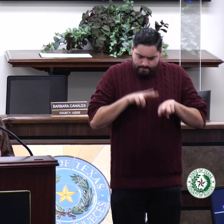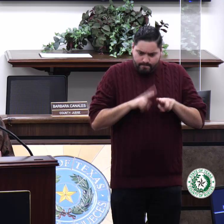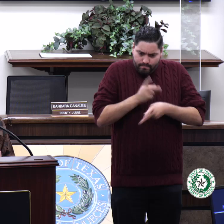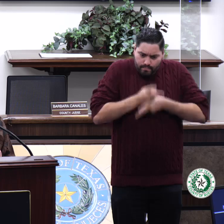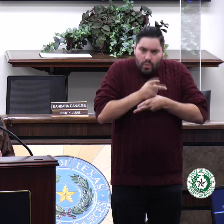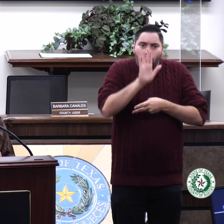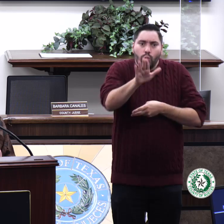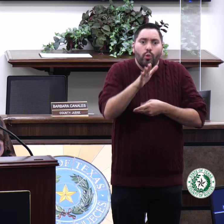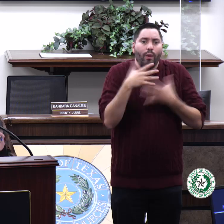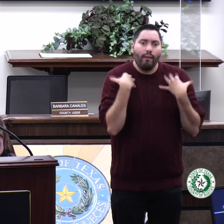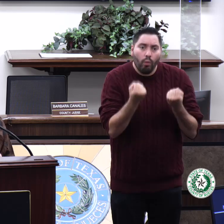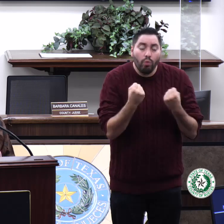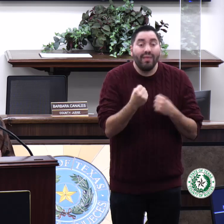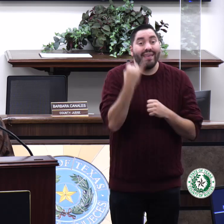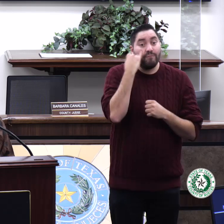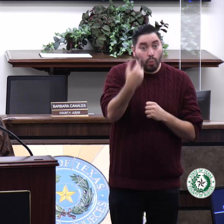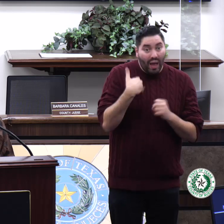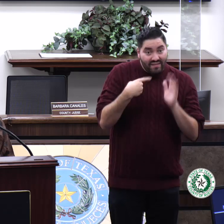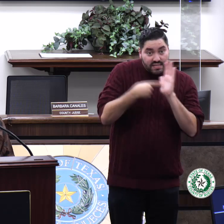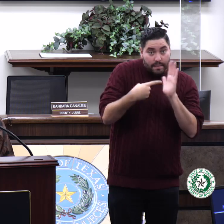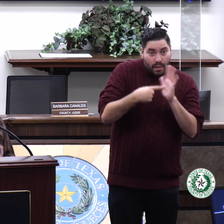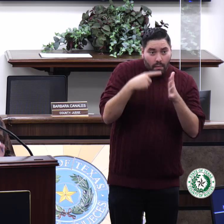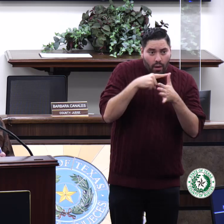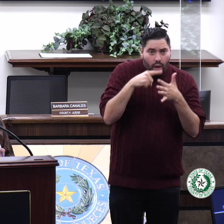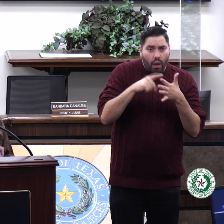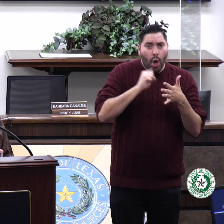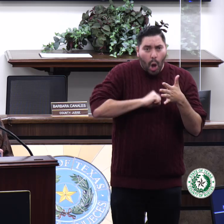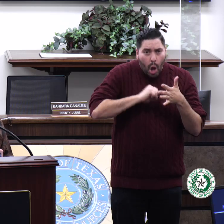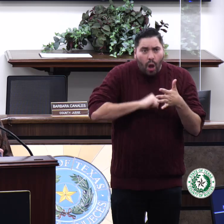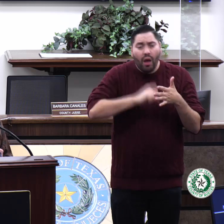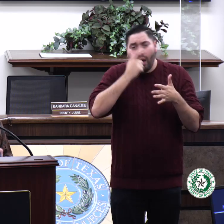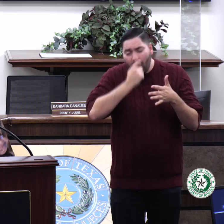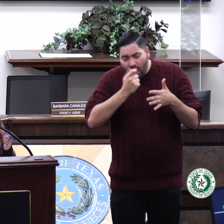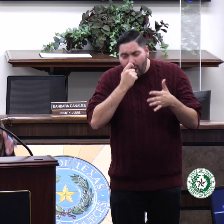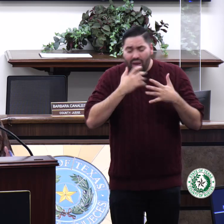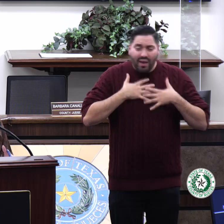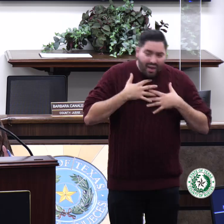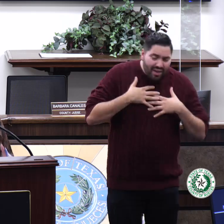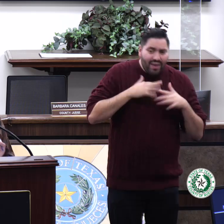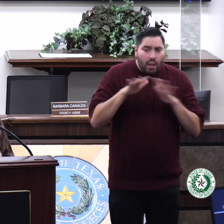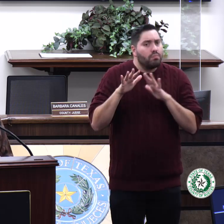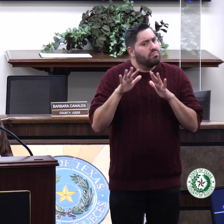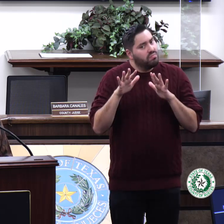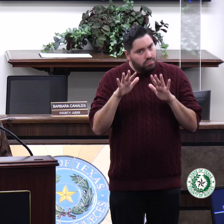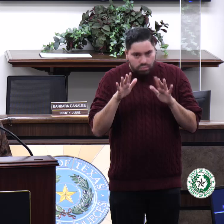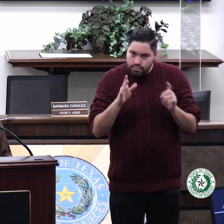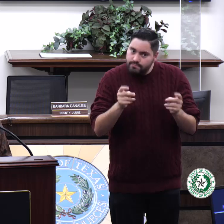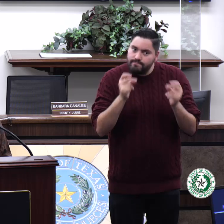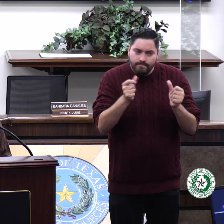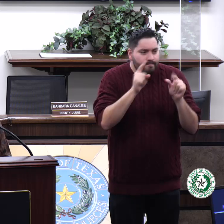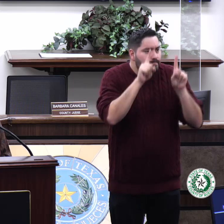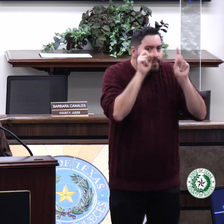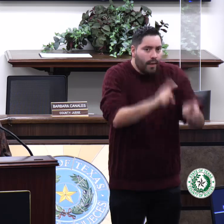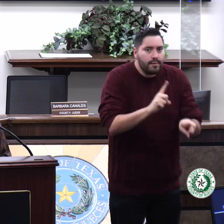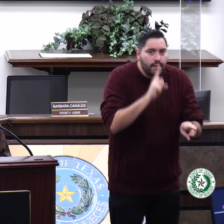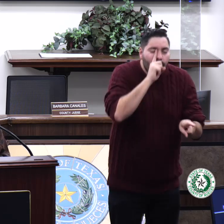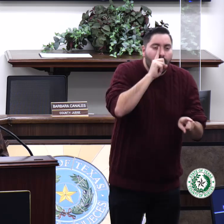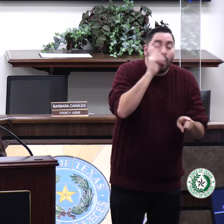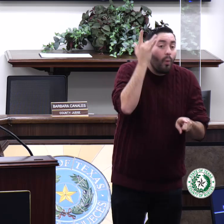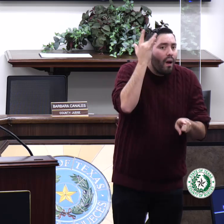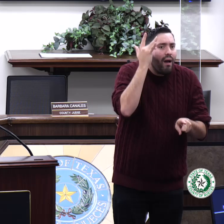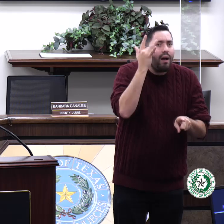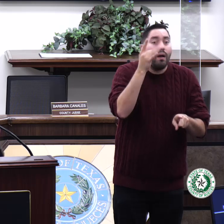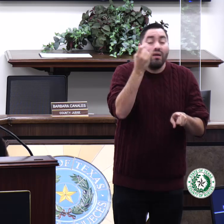you have symptoms, you want to get tested as fast as you can so that you can isolate and protect others. The earlier